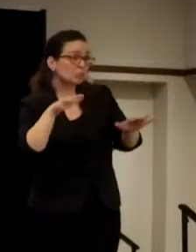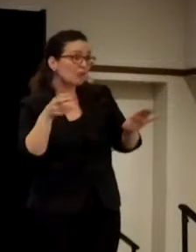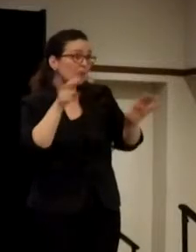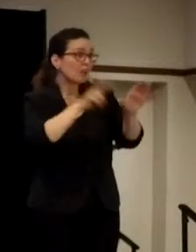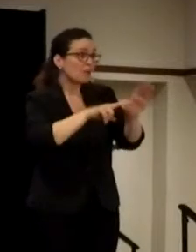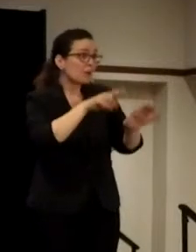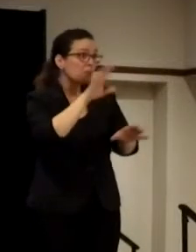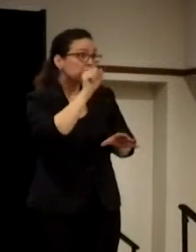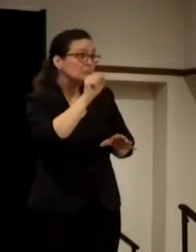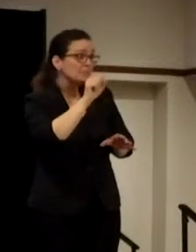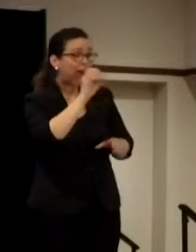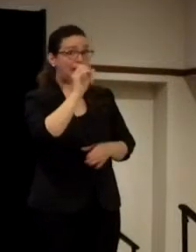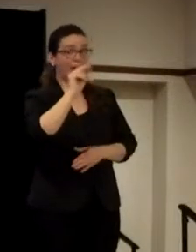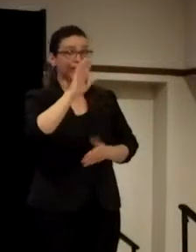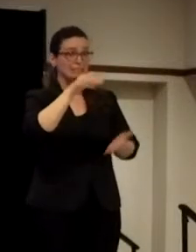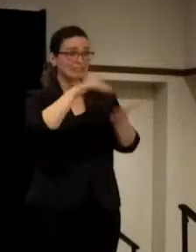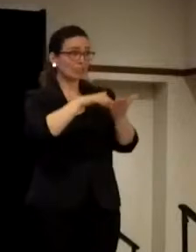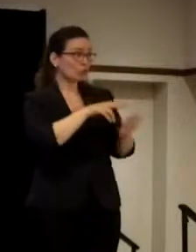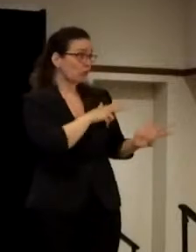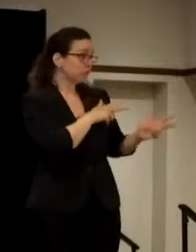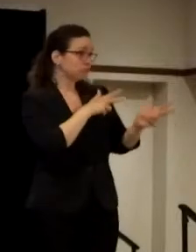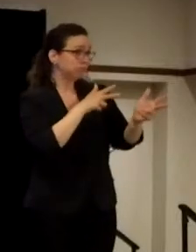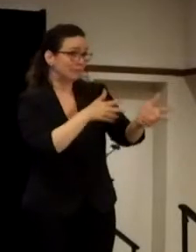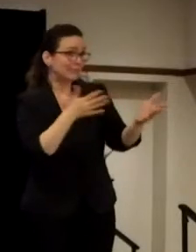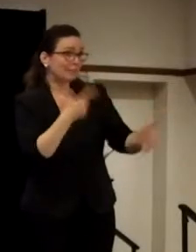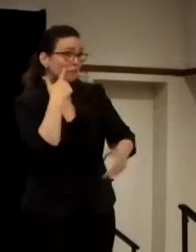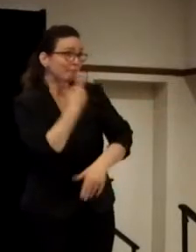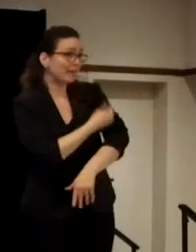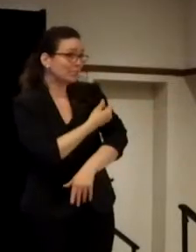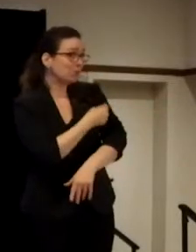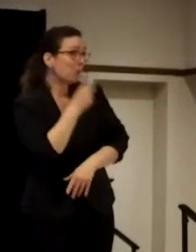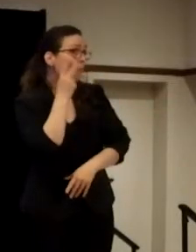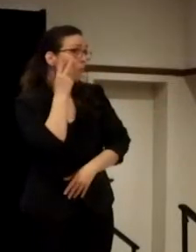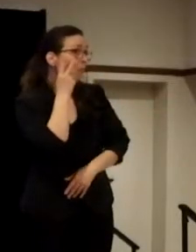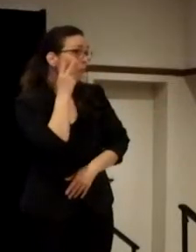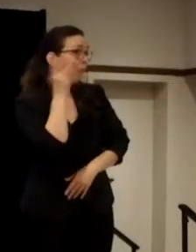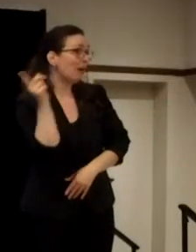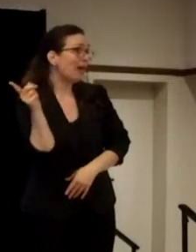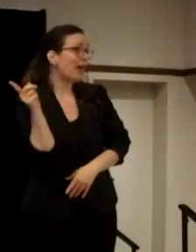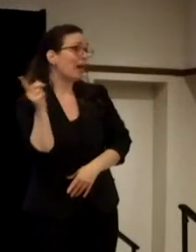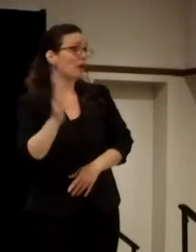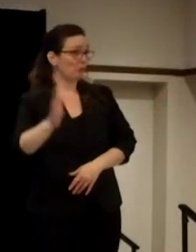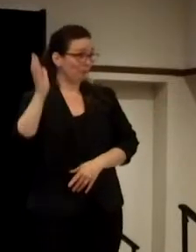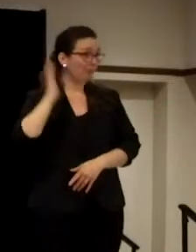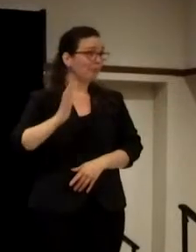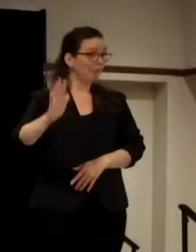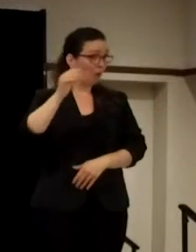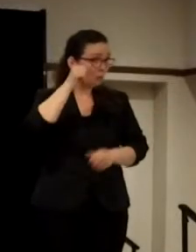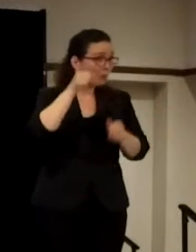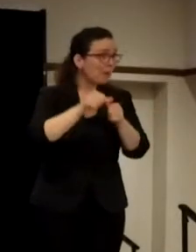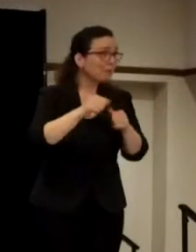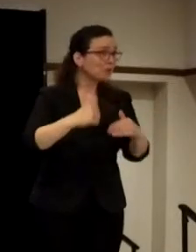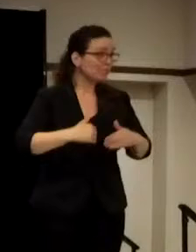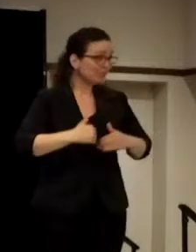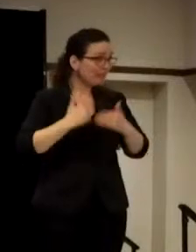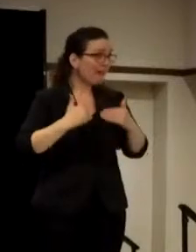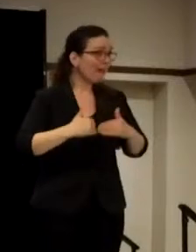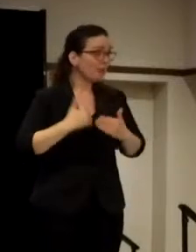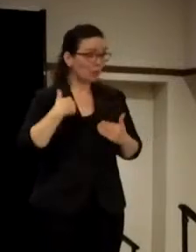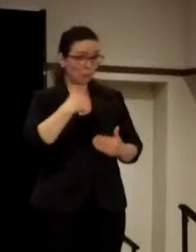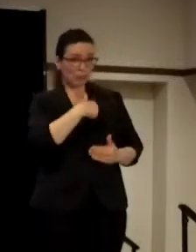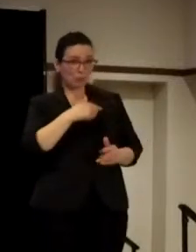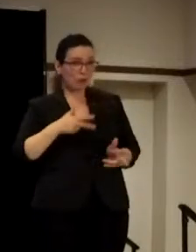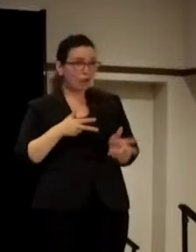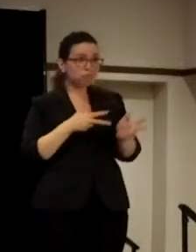that, yeah. It would be the field trip to the on-center. They used to do that when they're little. Now they can do that when they're in high school. But that we may be in some of the